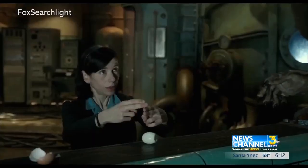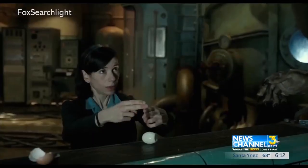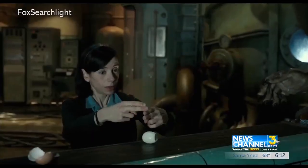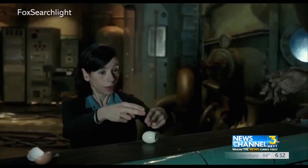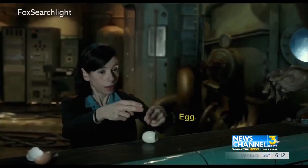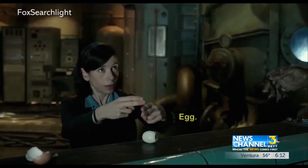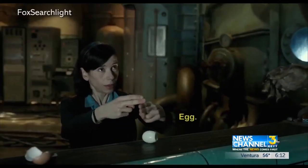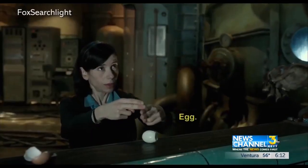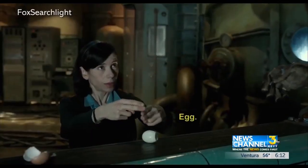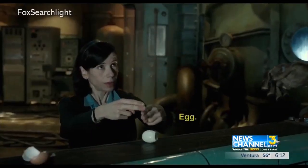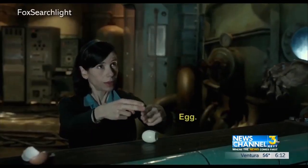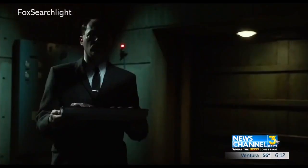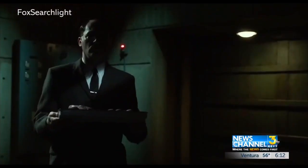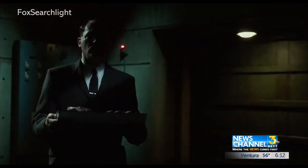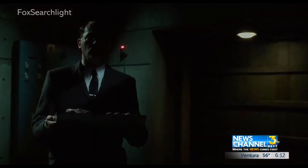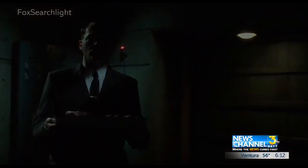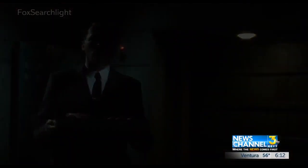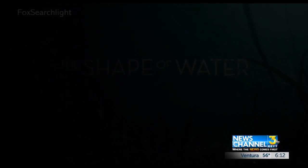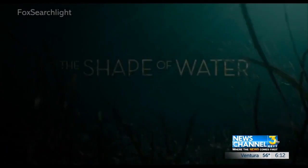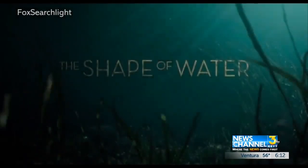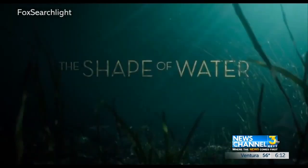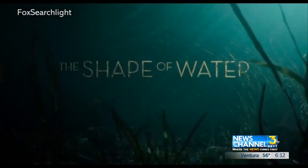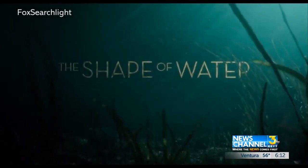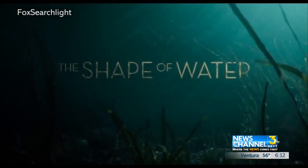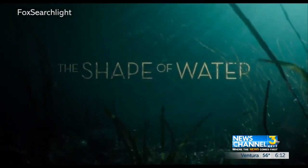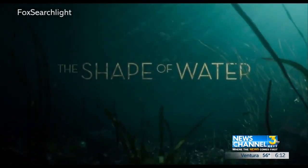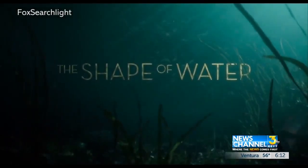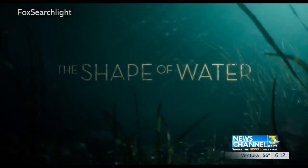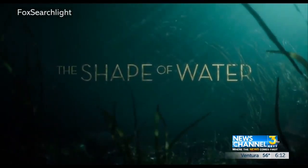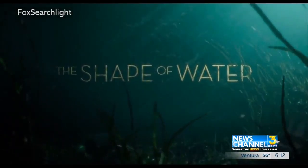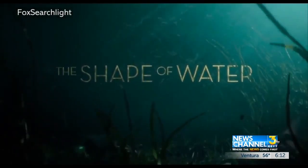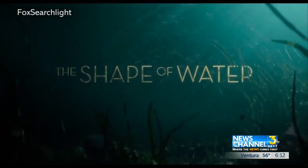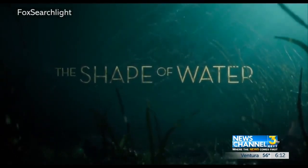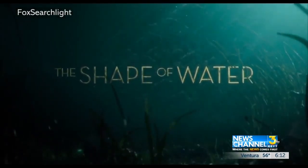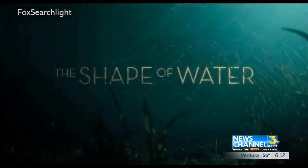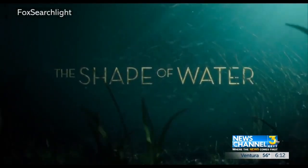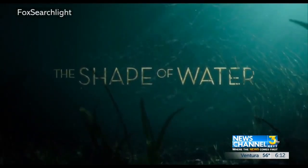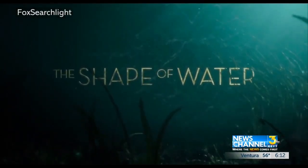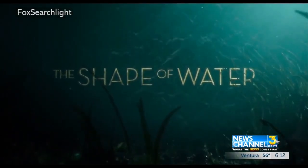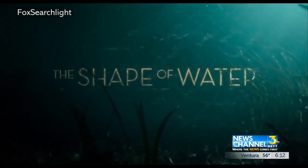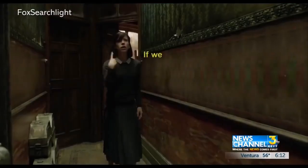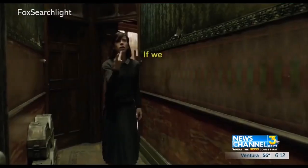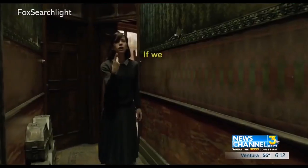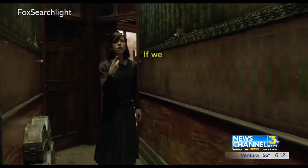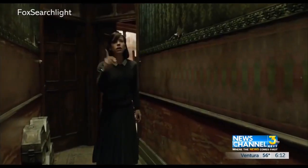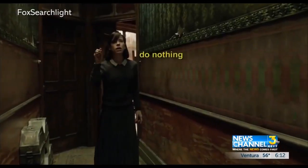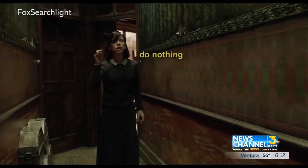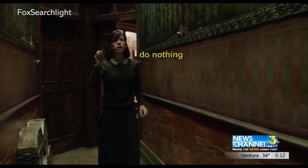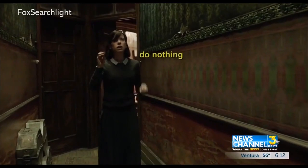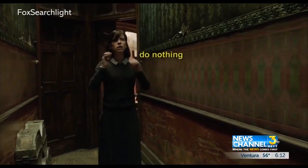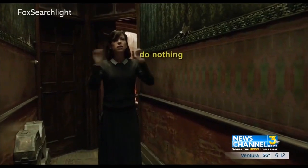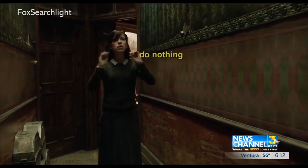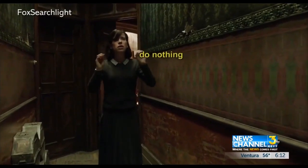even spoken by the main character in the Oscar-nominated film The Shape of Water.